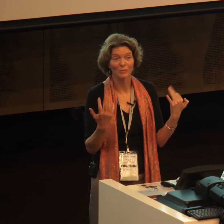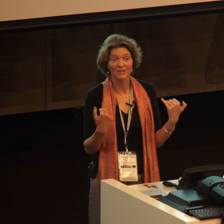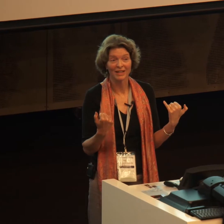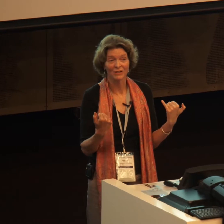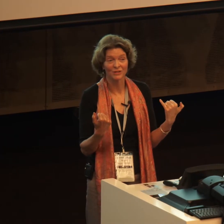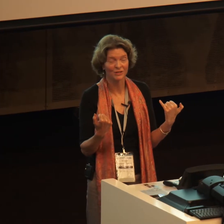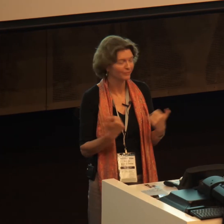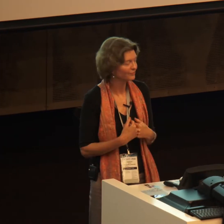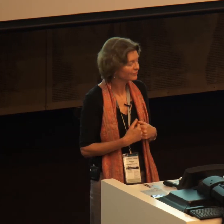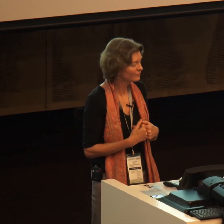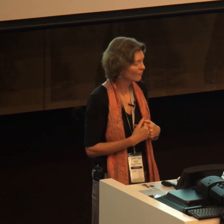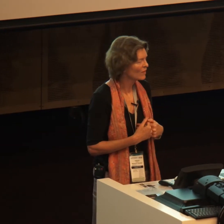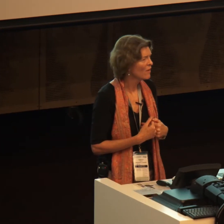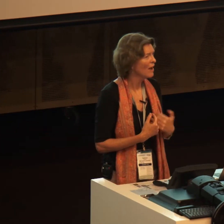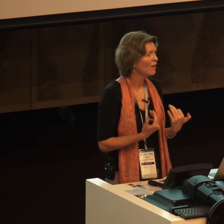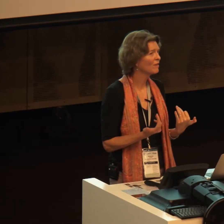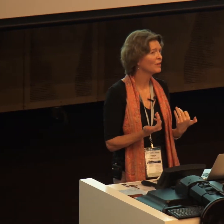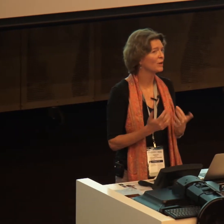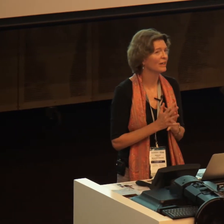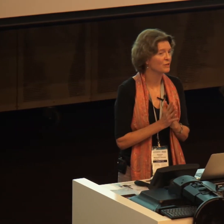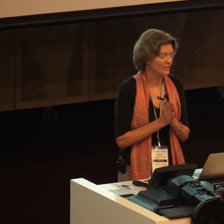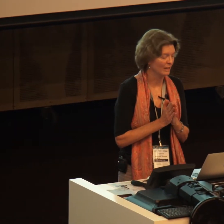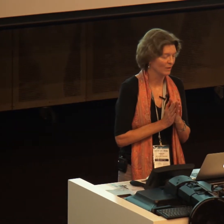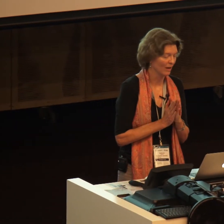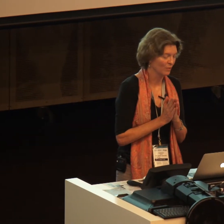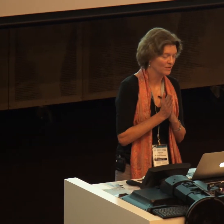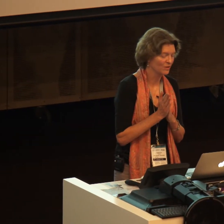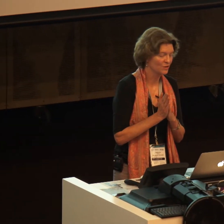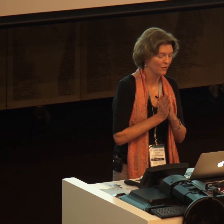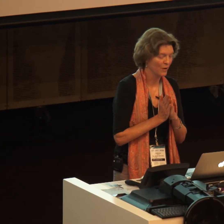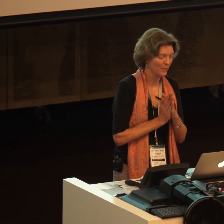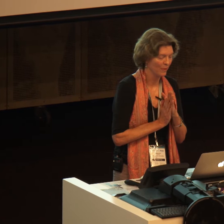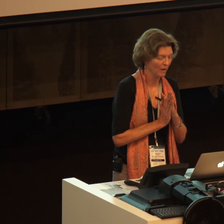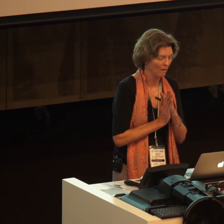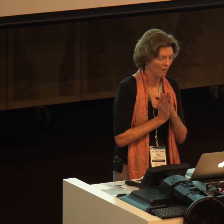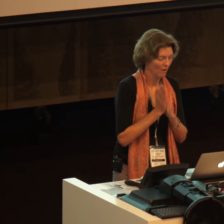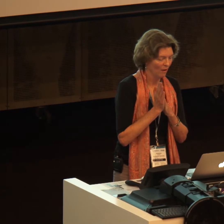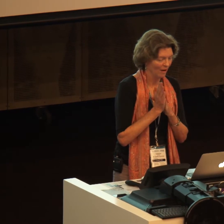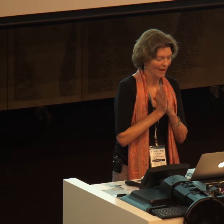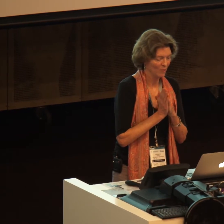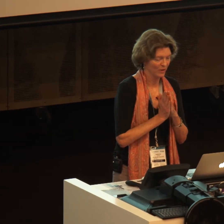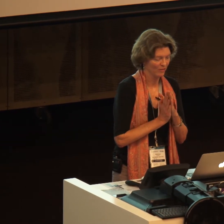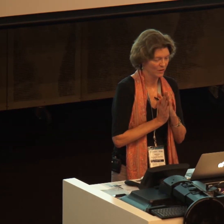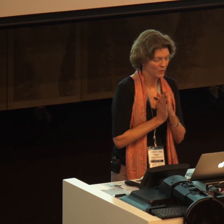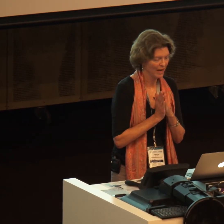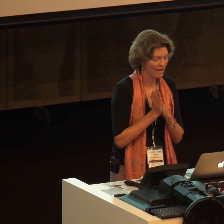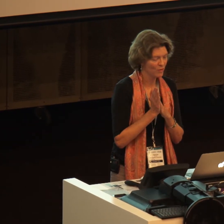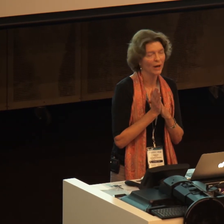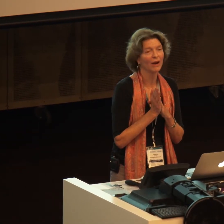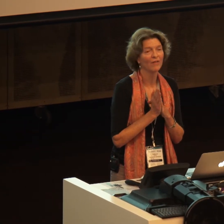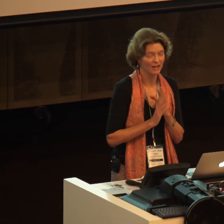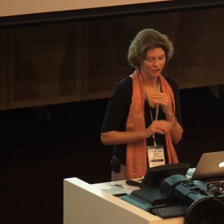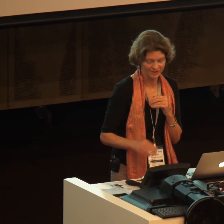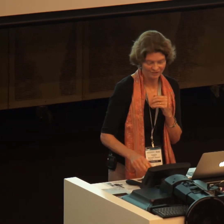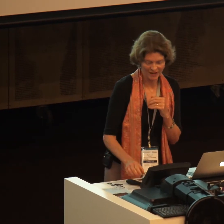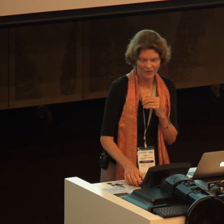syntactic representations. However, there were interesting results from a lab in the UK